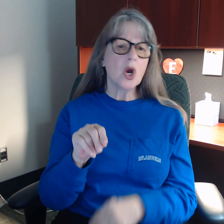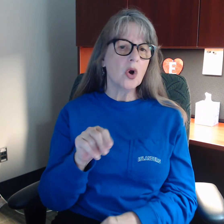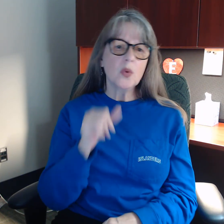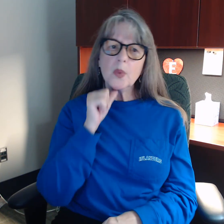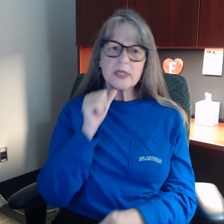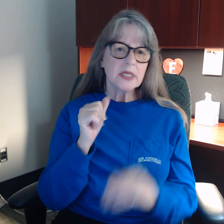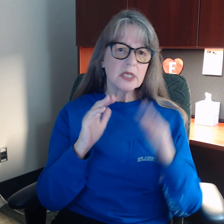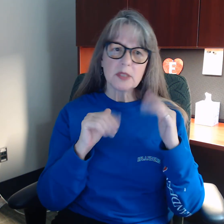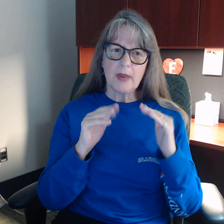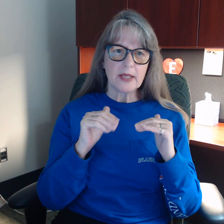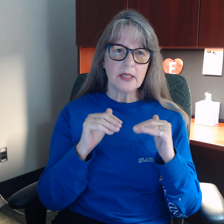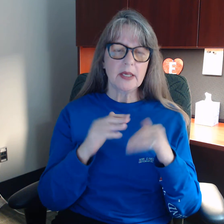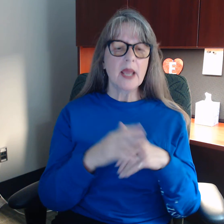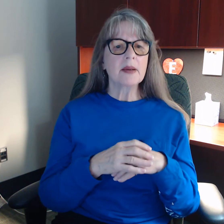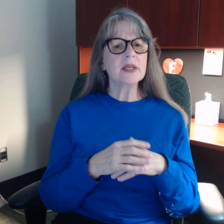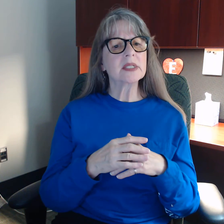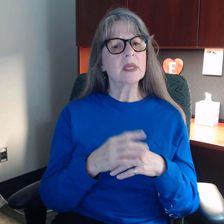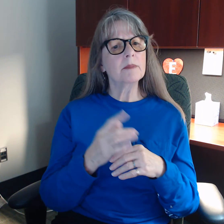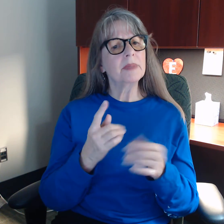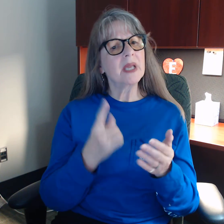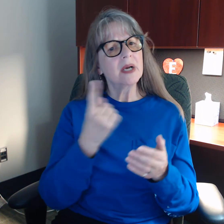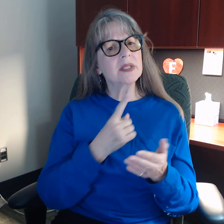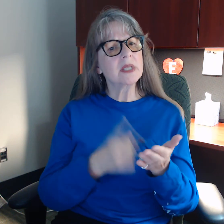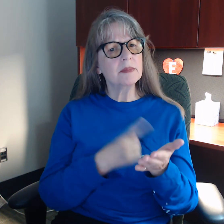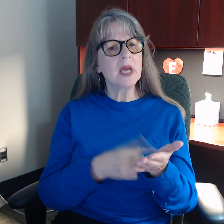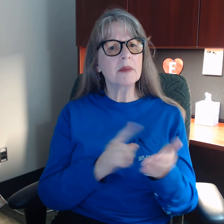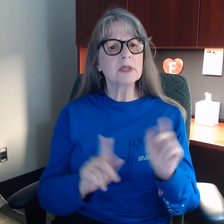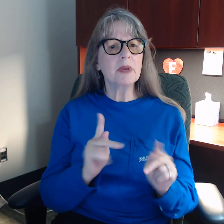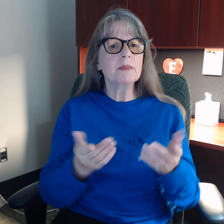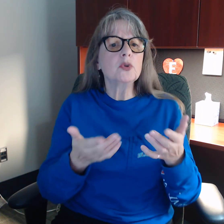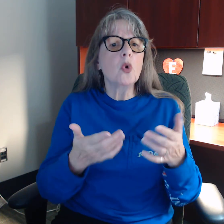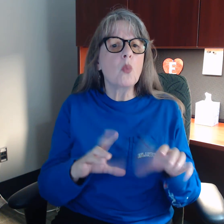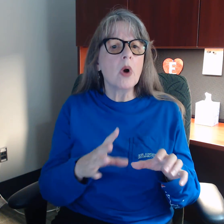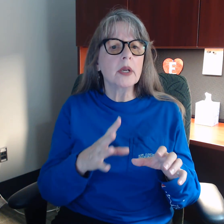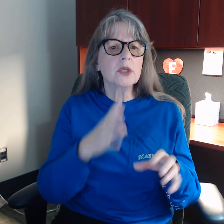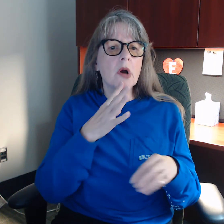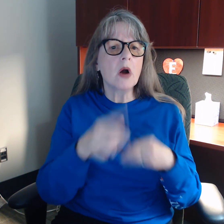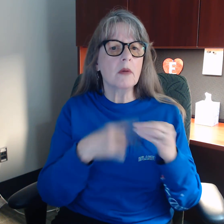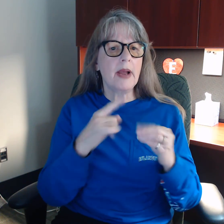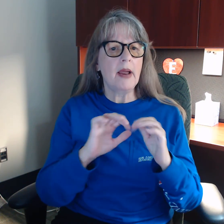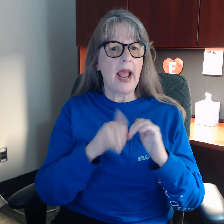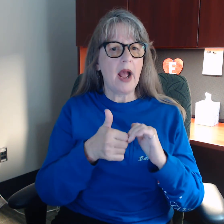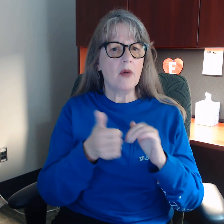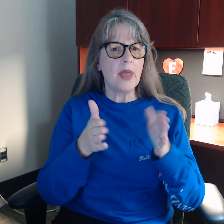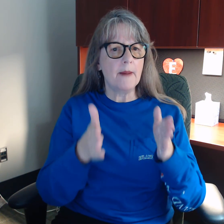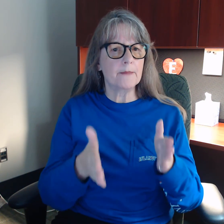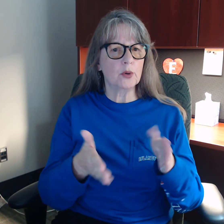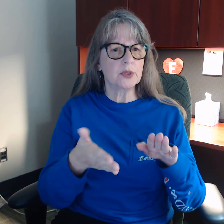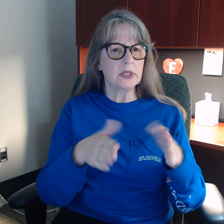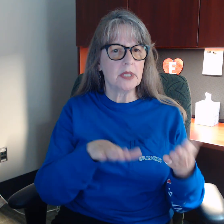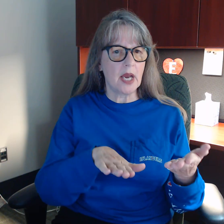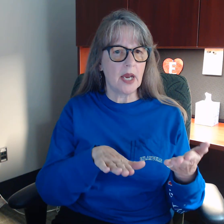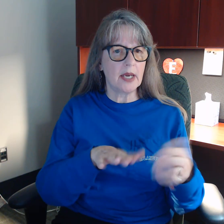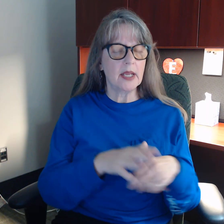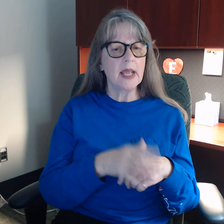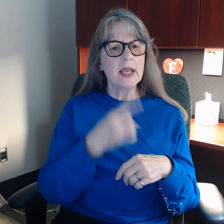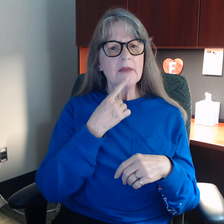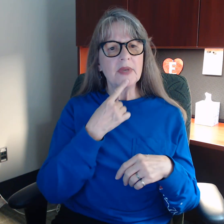No, wasn't expected. Because sometimes people don't want to talk about how that person died. If they